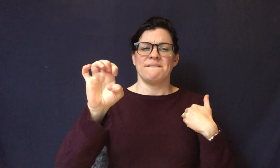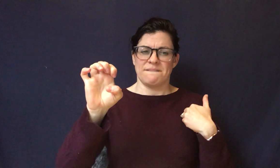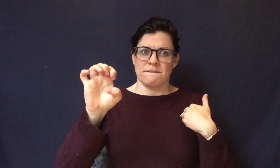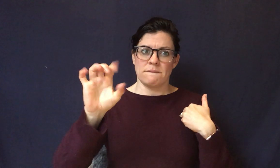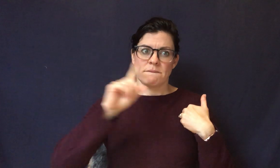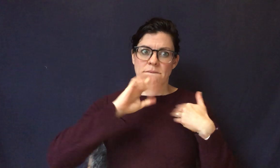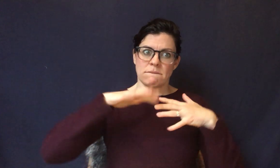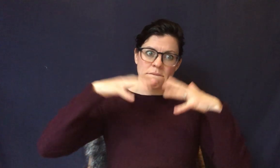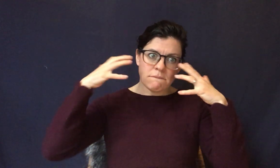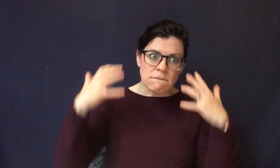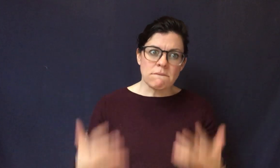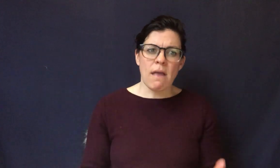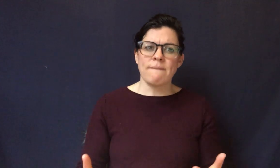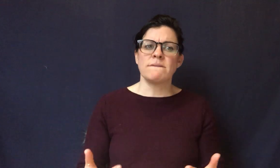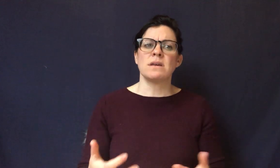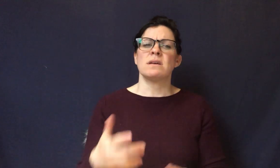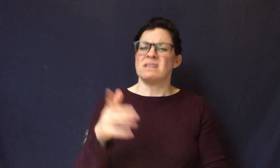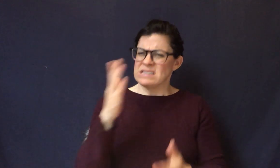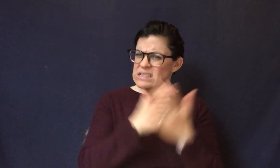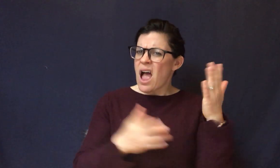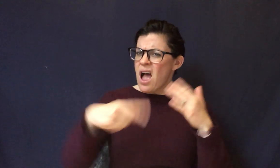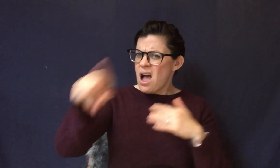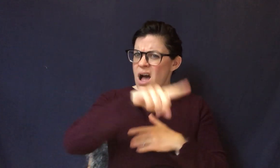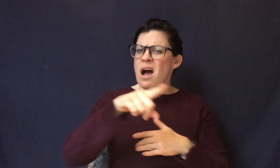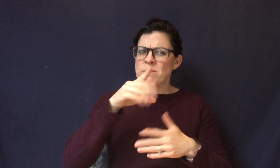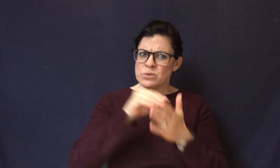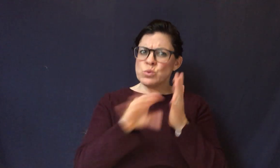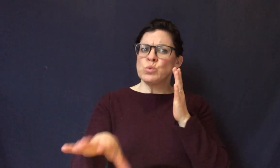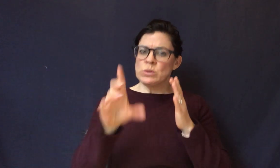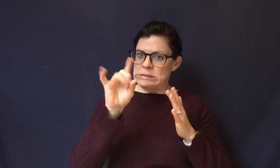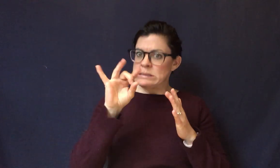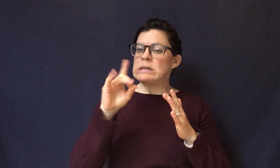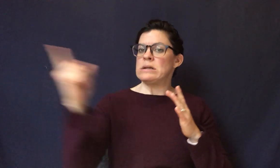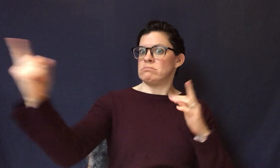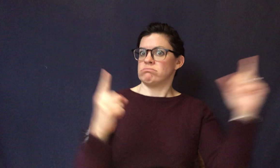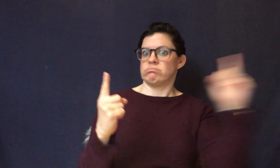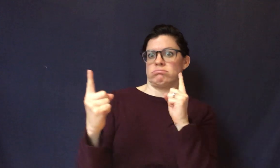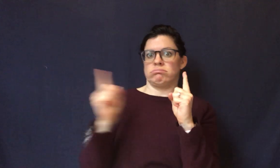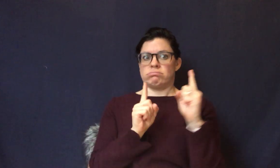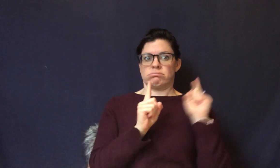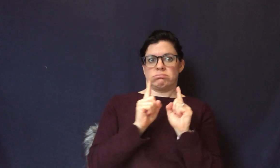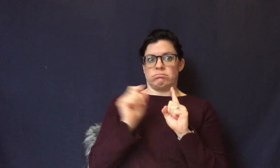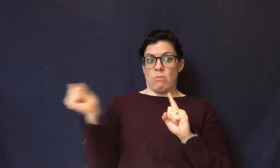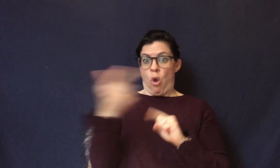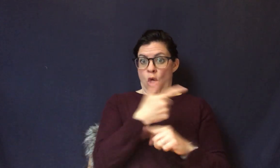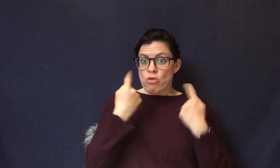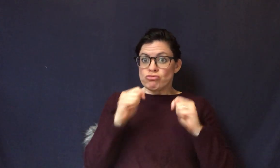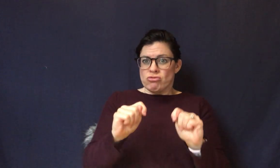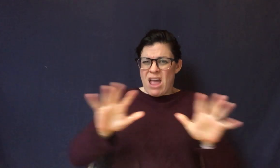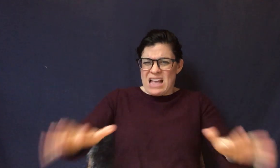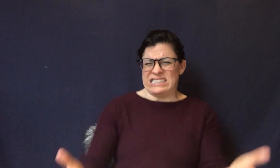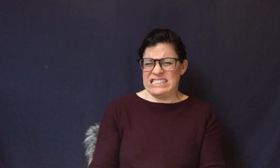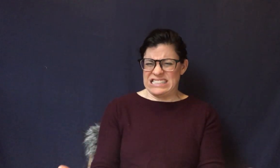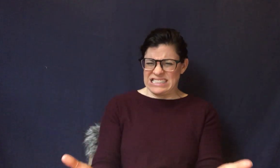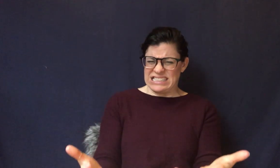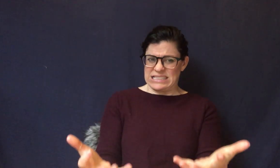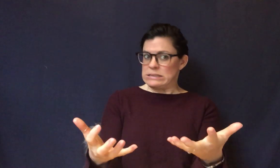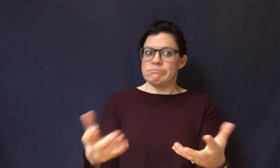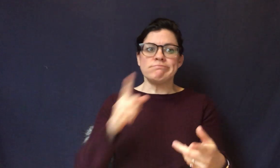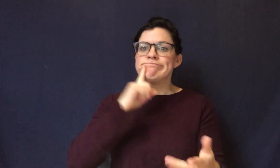heavy, even for a bunch of you. So we left it alone. Not a big worry, okay? The other thing, when you are lifting